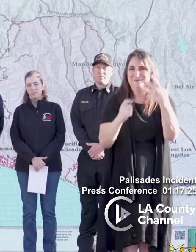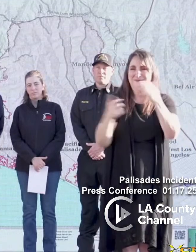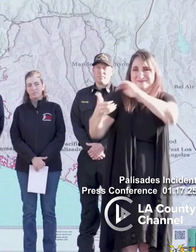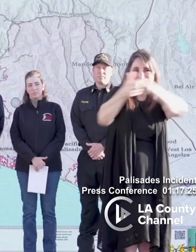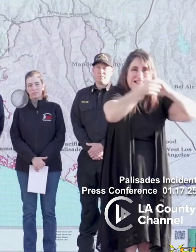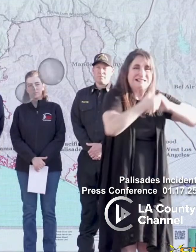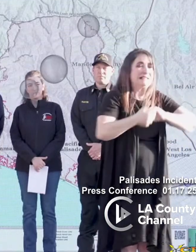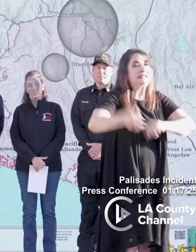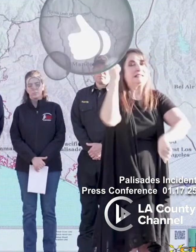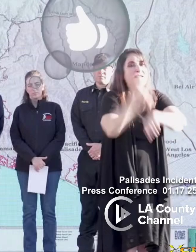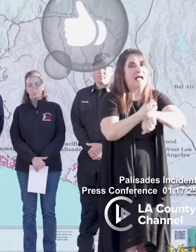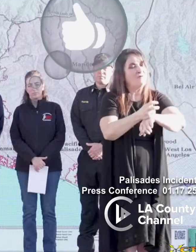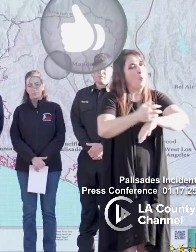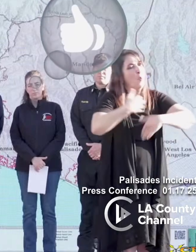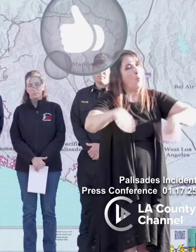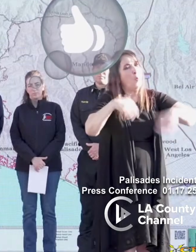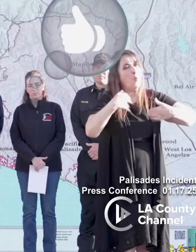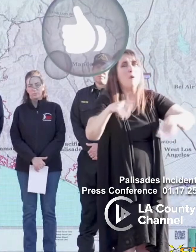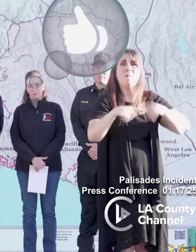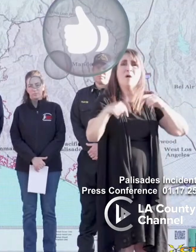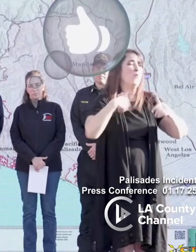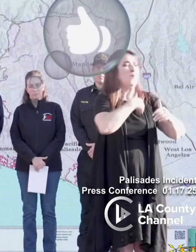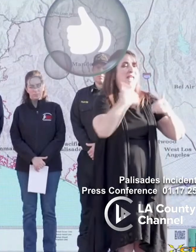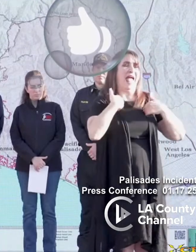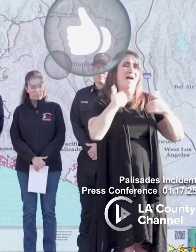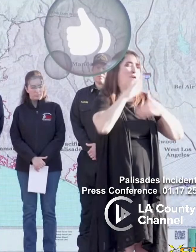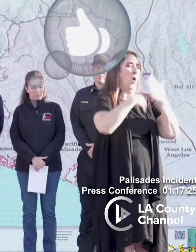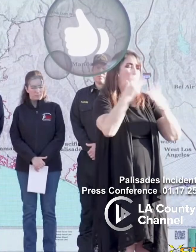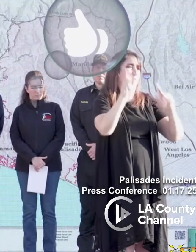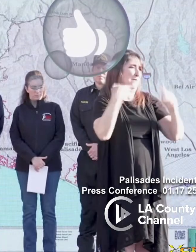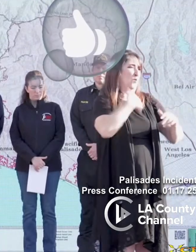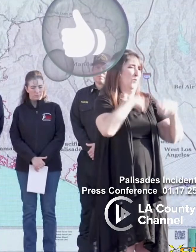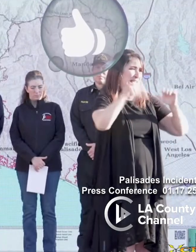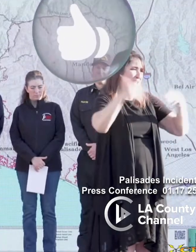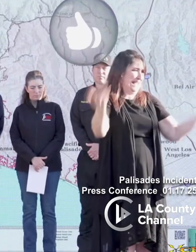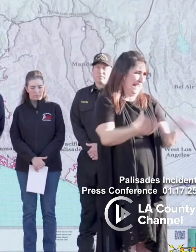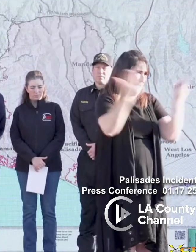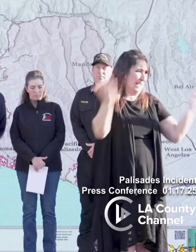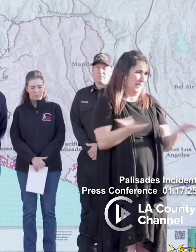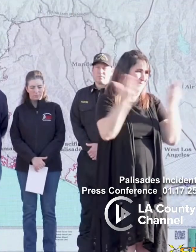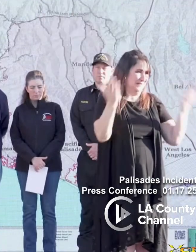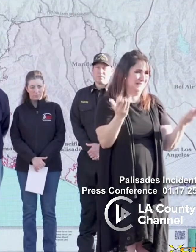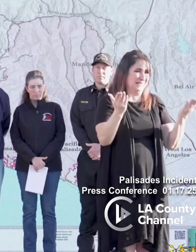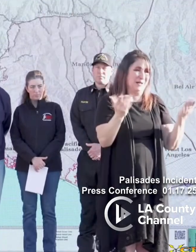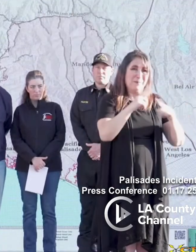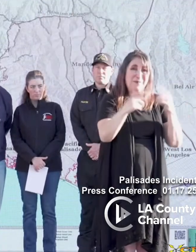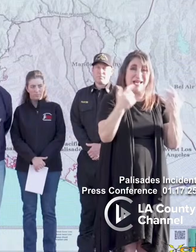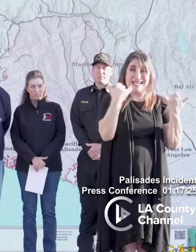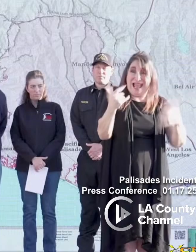tough task, but we've got all the people we need here on site. But at this time, I can't give you a timeline.